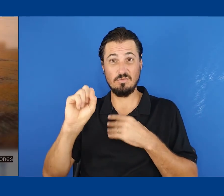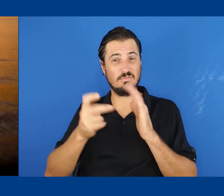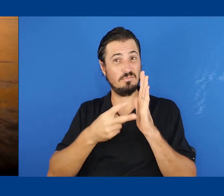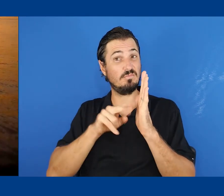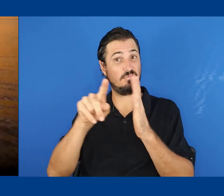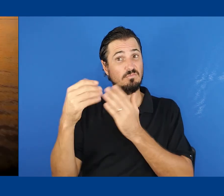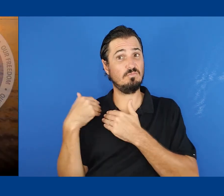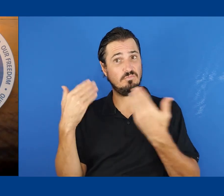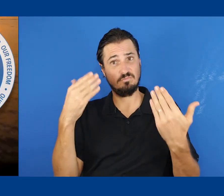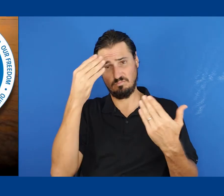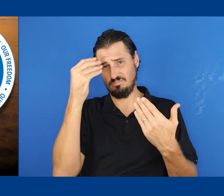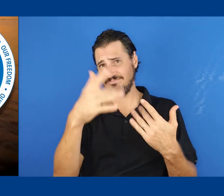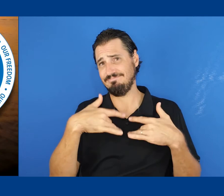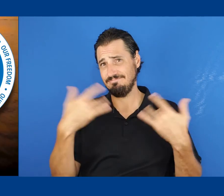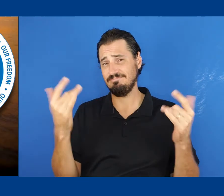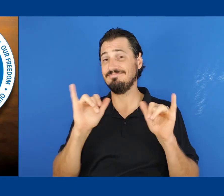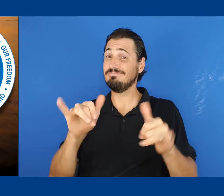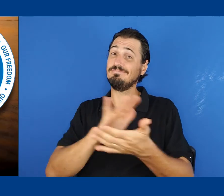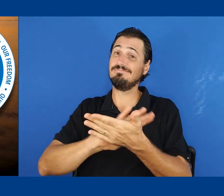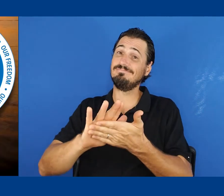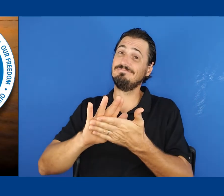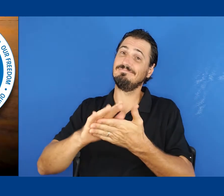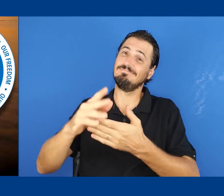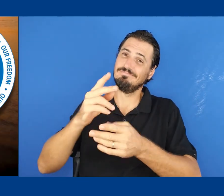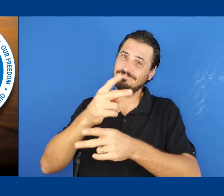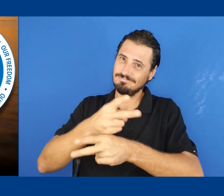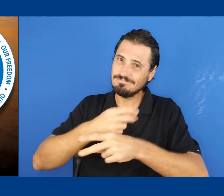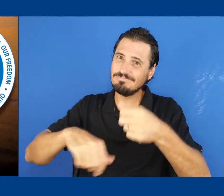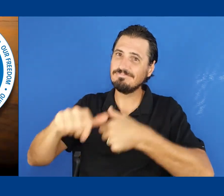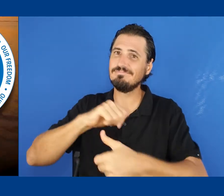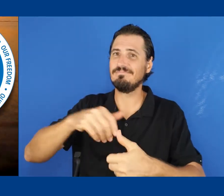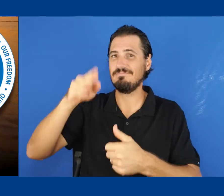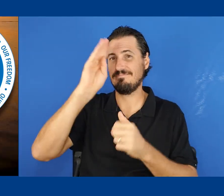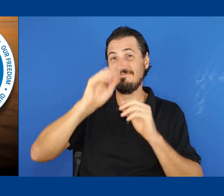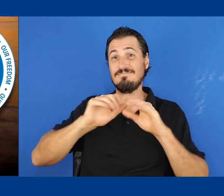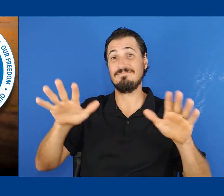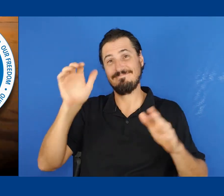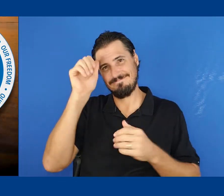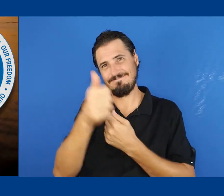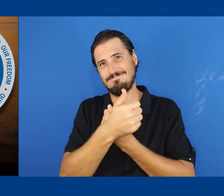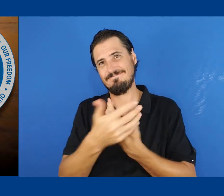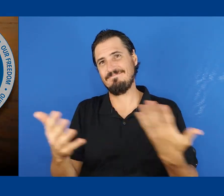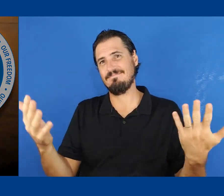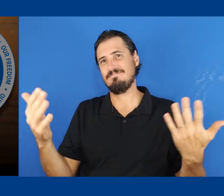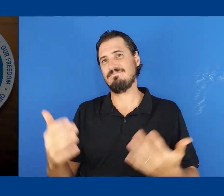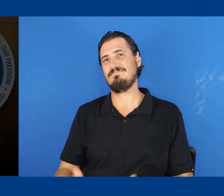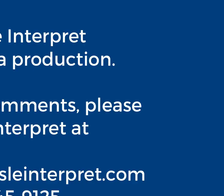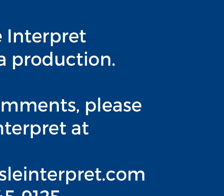informed. Be kind, take care of one another, God bless, and aloha.